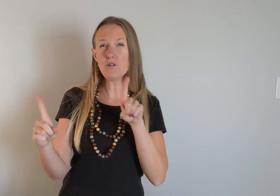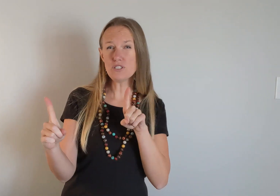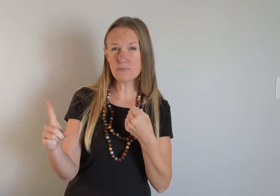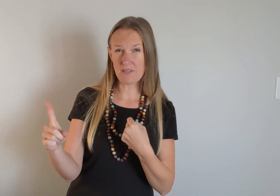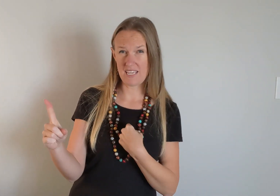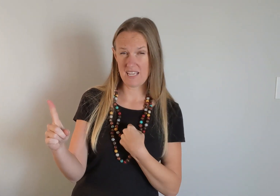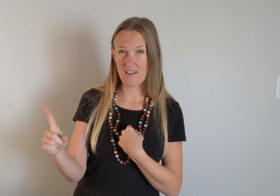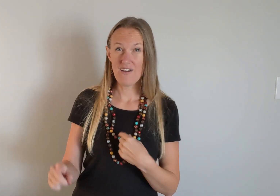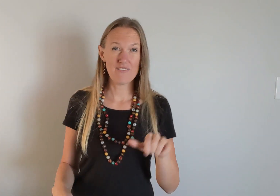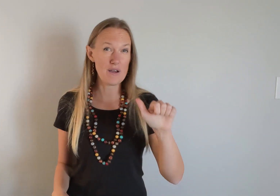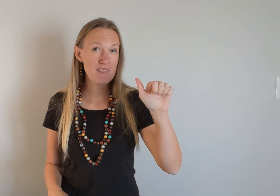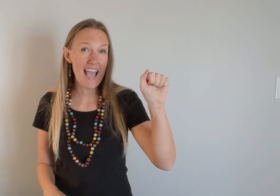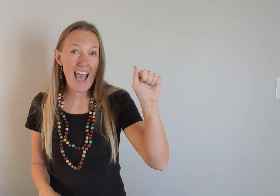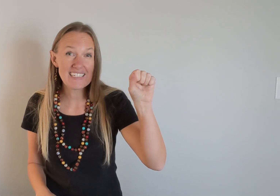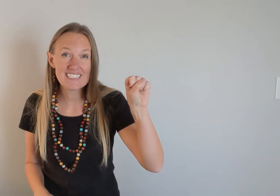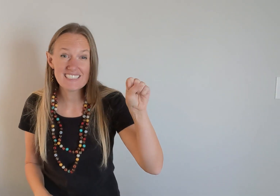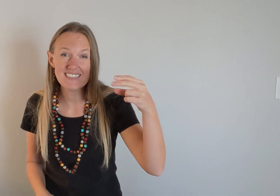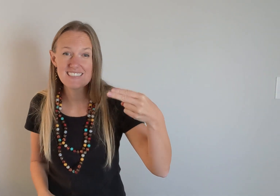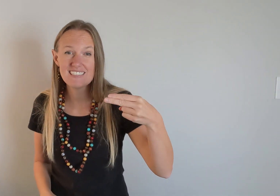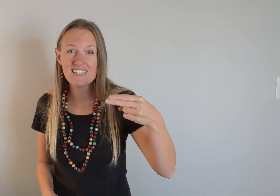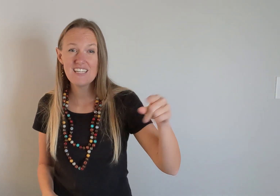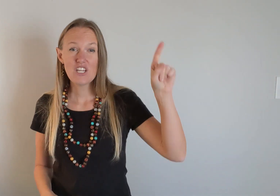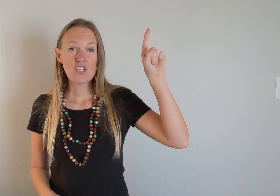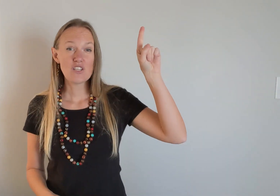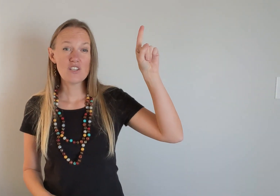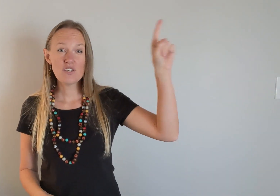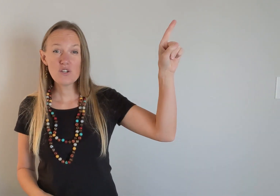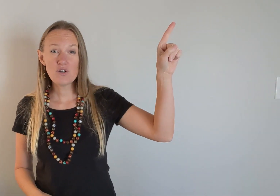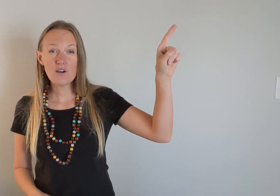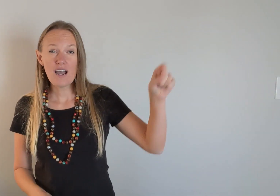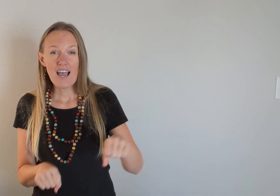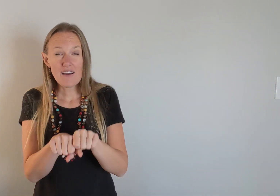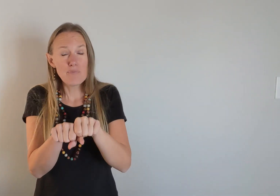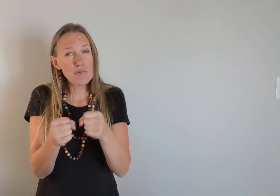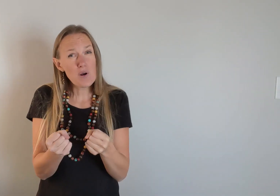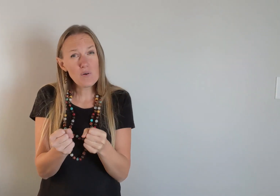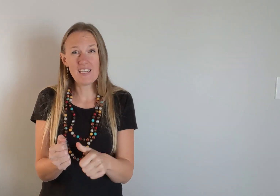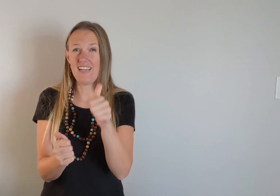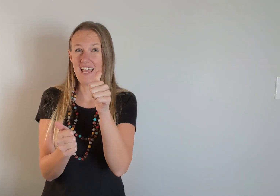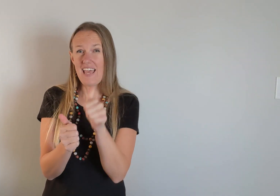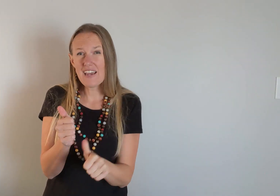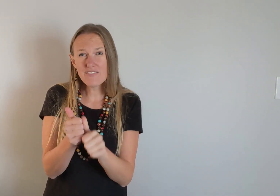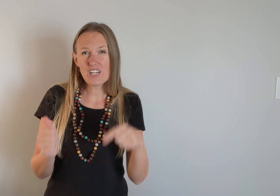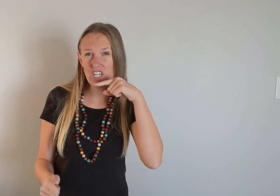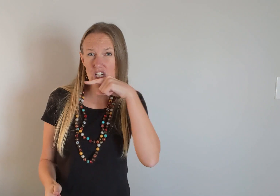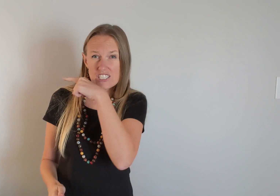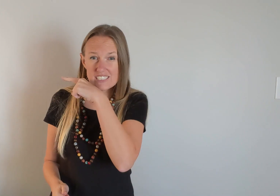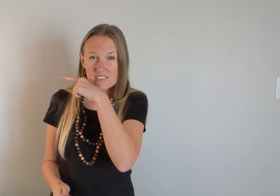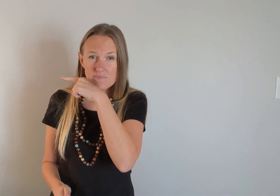pulled me from the ashes. You have broken every curse.